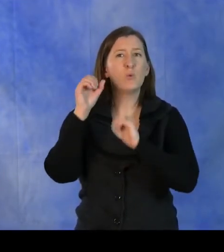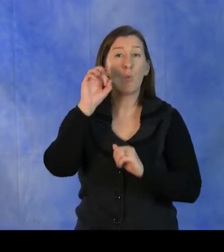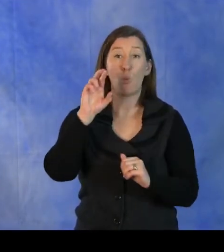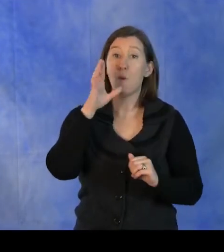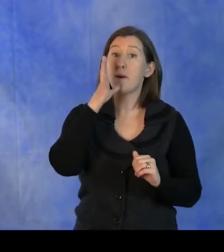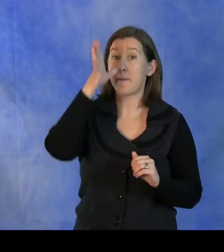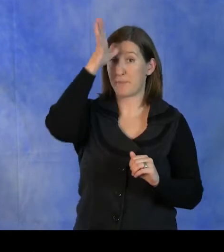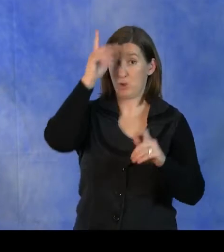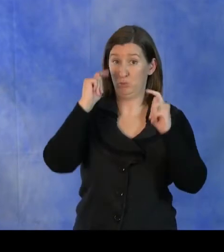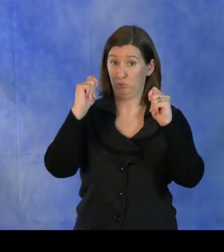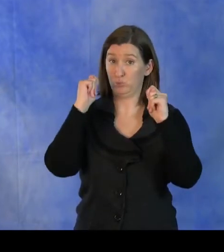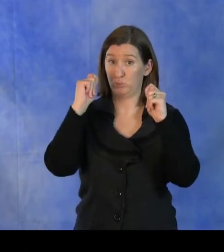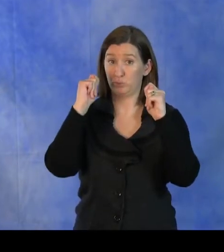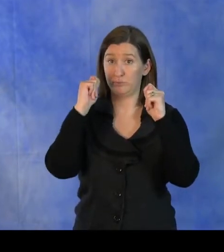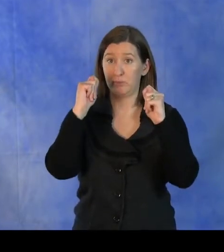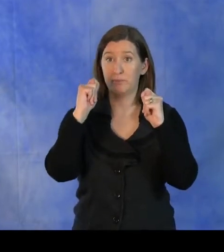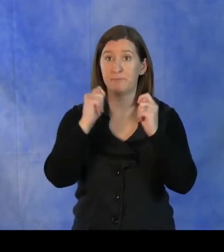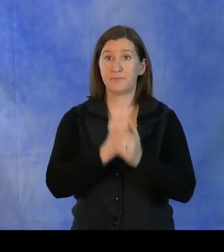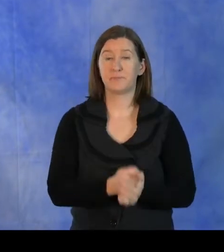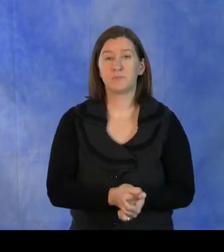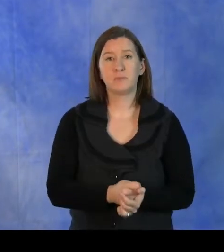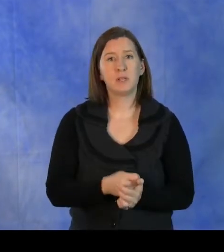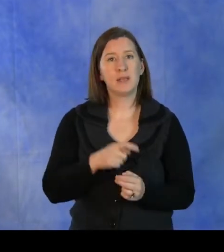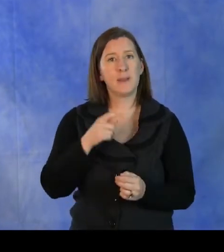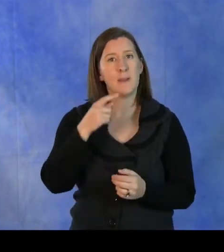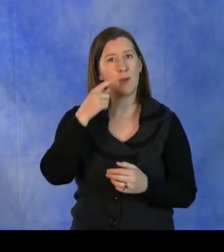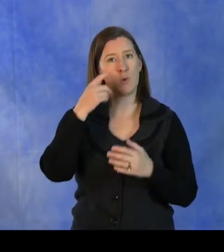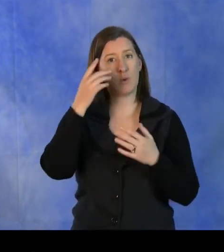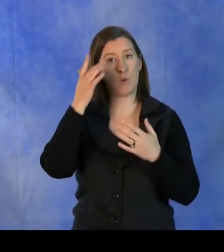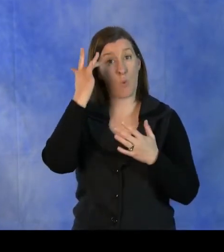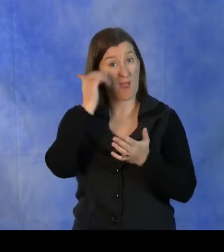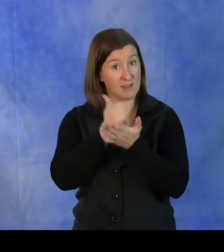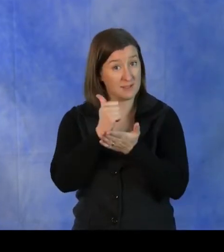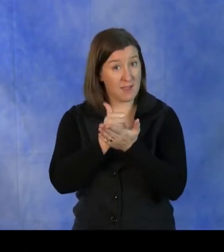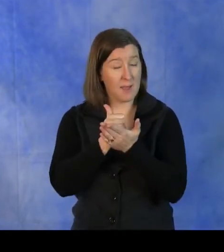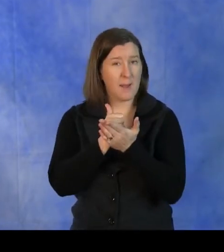students, use peer or parent tutoring.